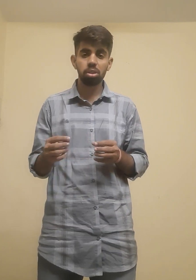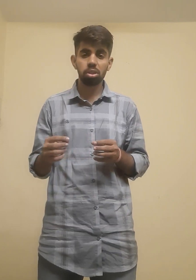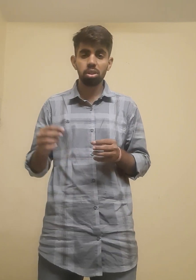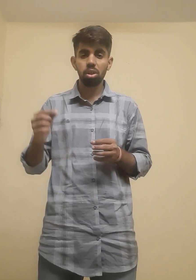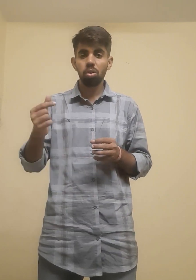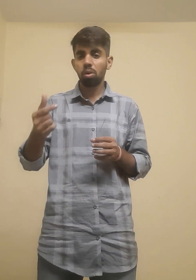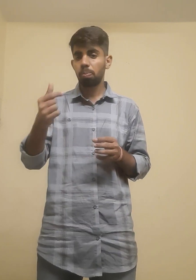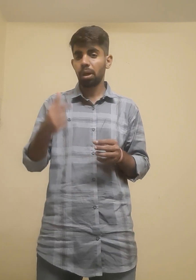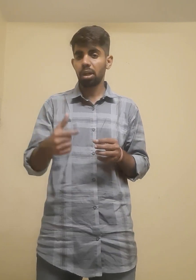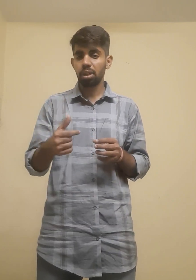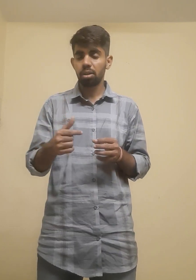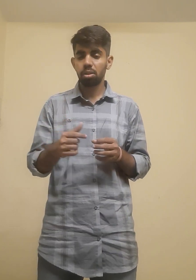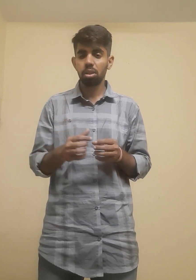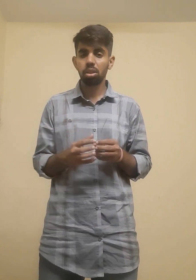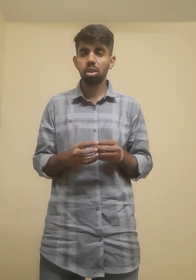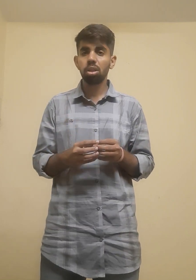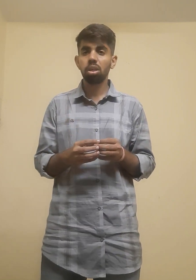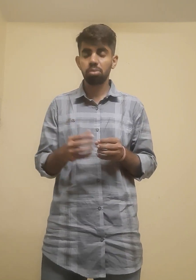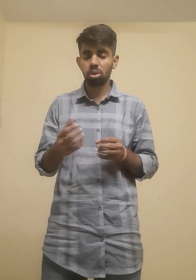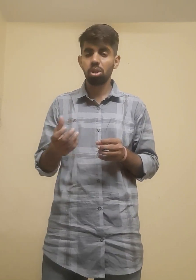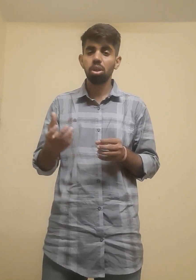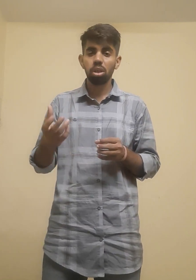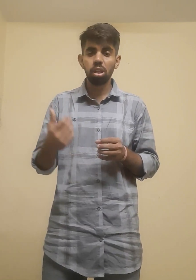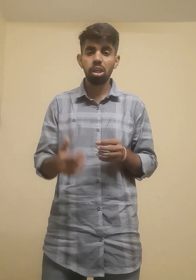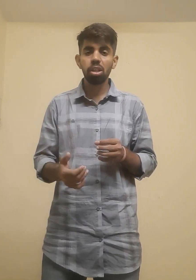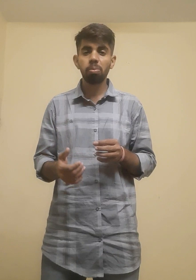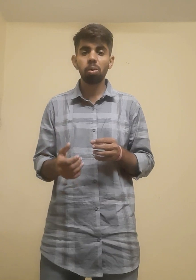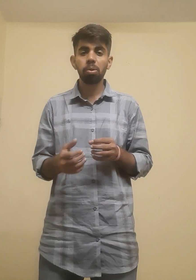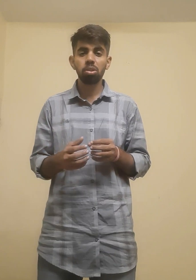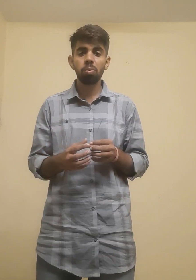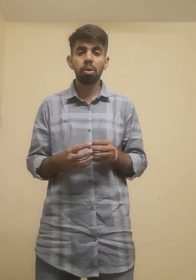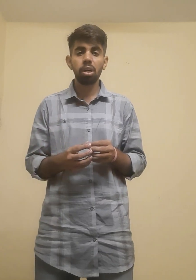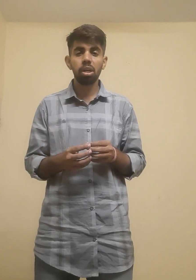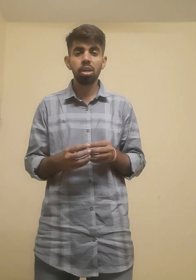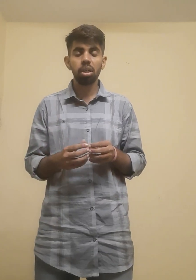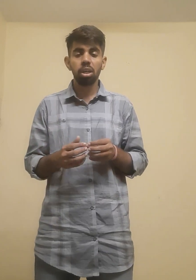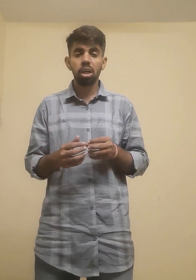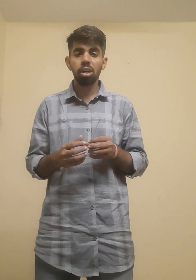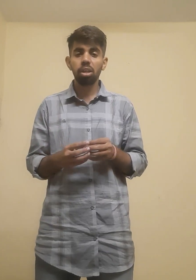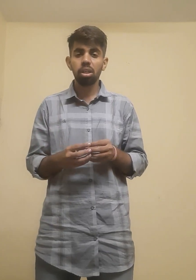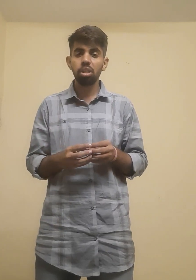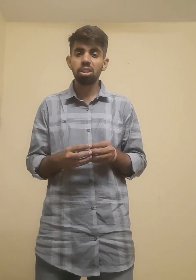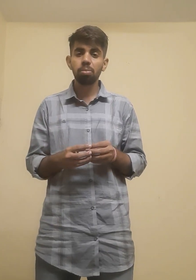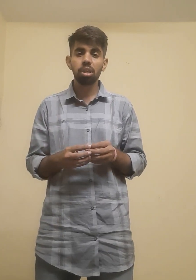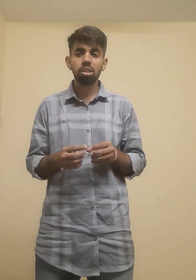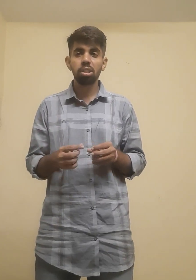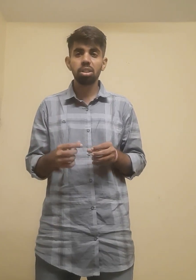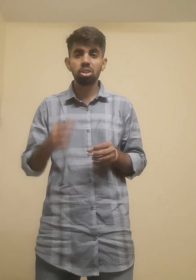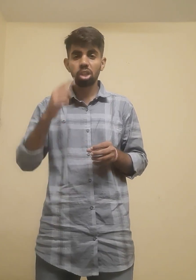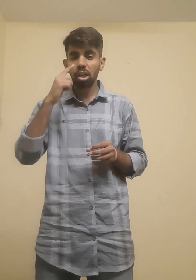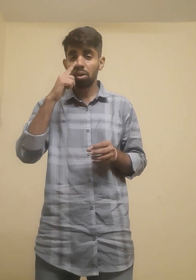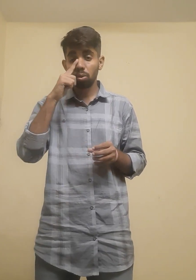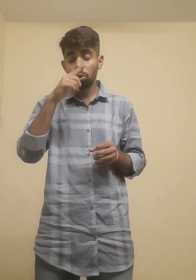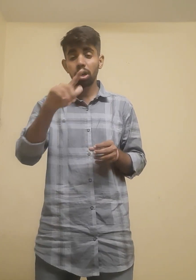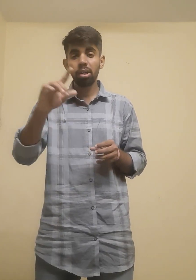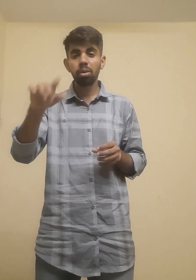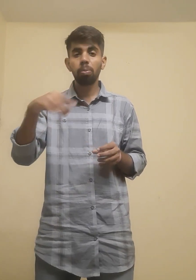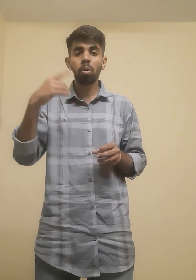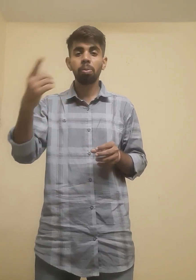properties of parent. Inherit the properties of parent, and in some cases, child override the